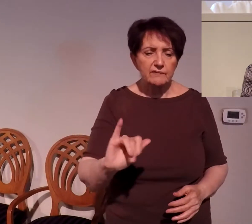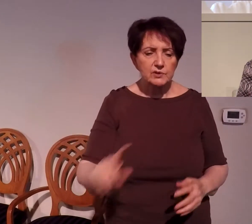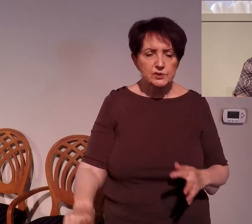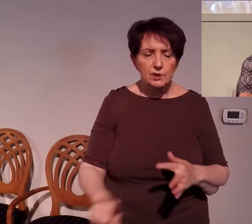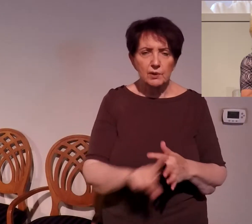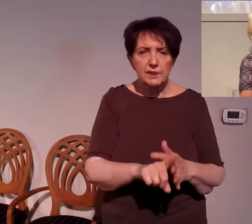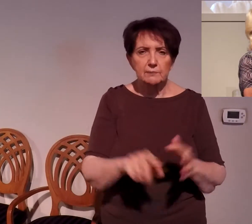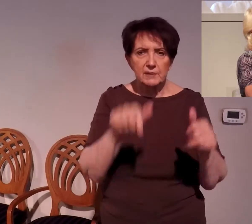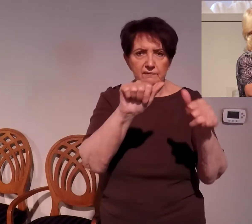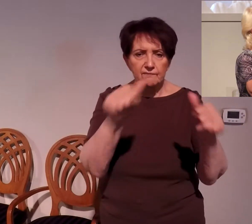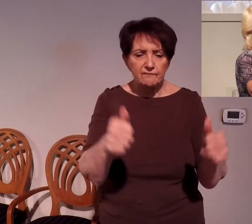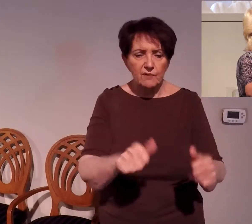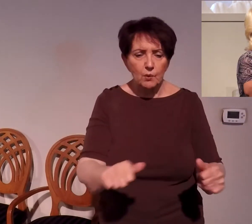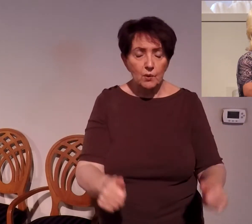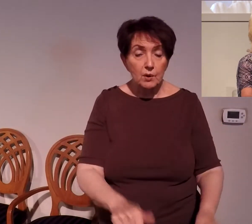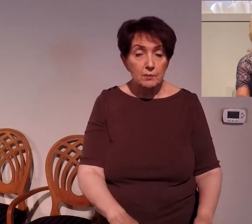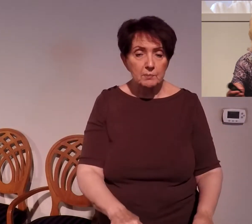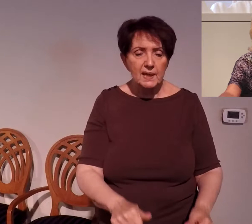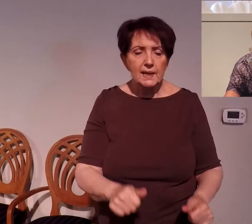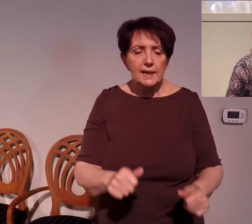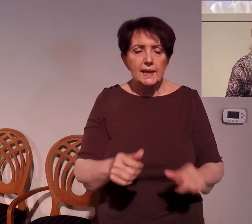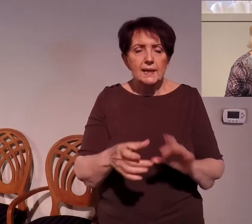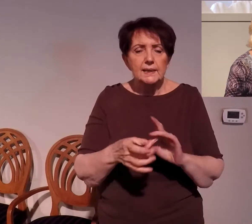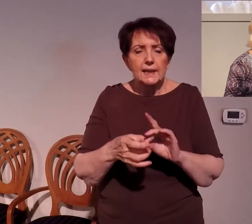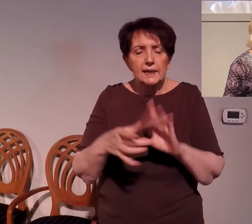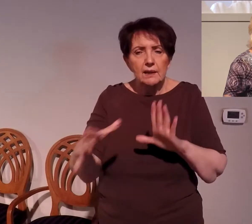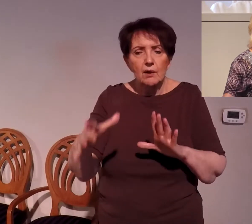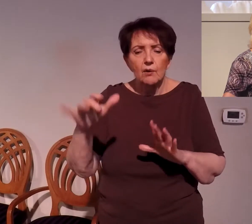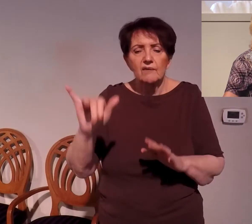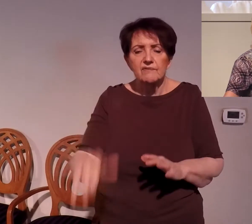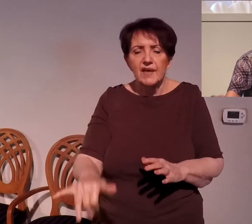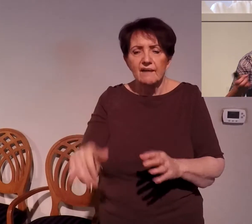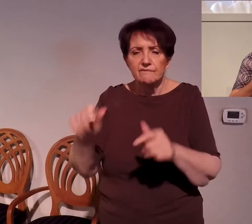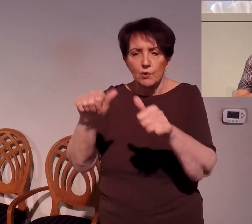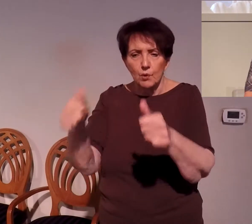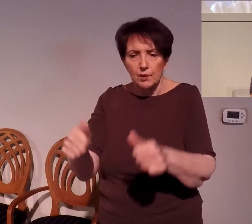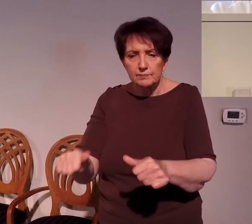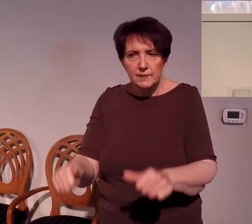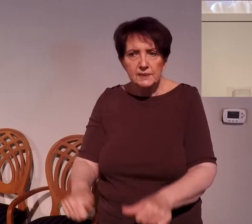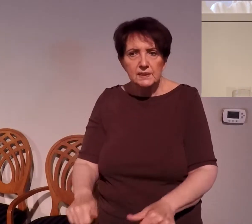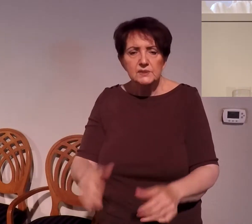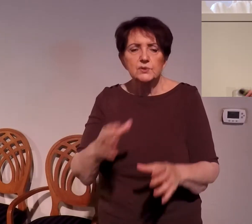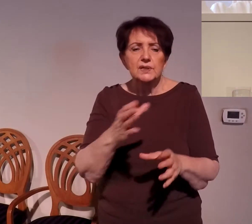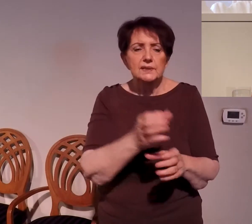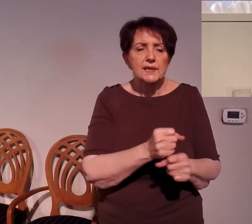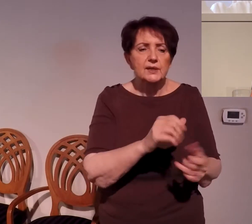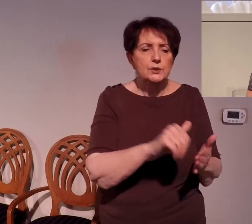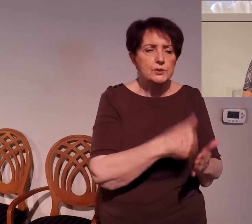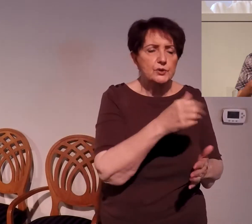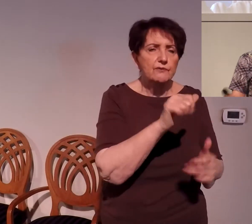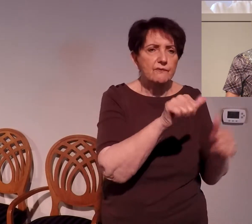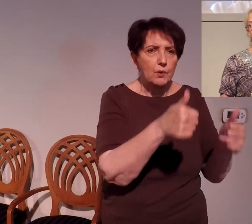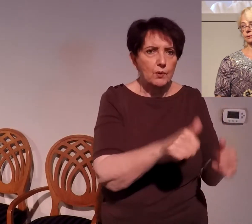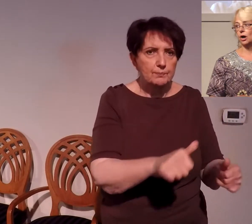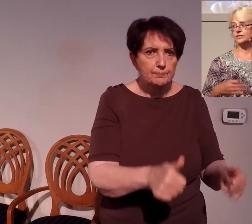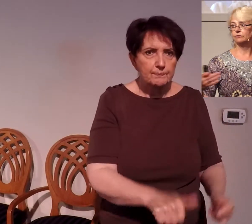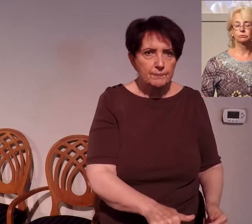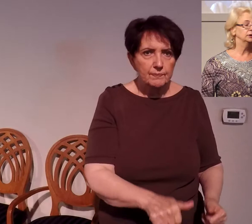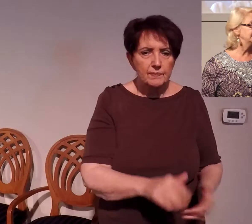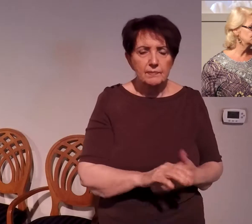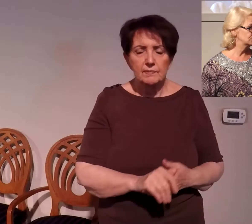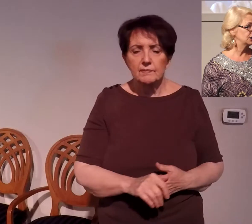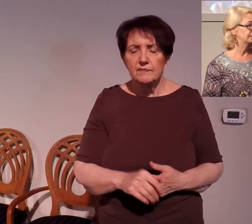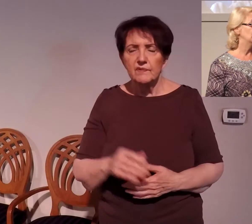has taken so it can take new form. So when I'm doing spiritual mind treatment about loss of a job, loss